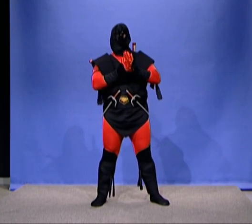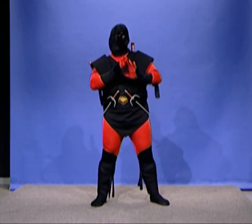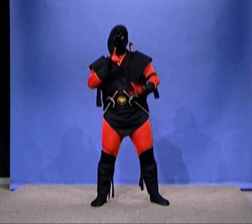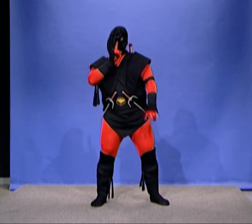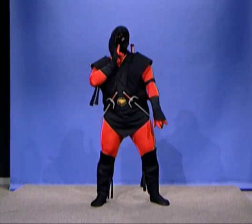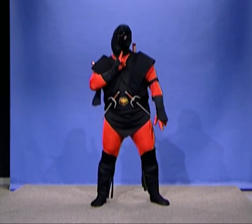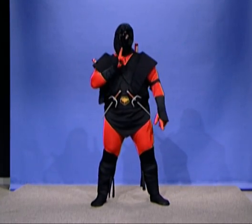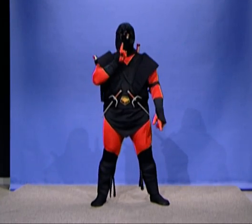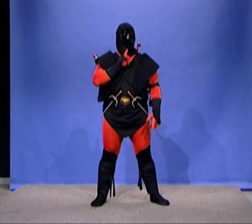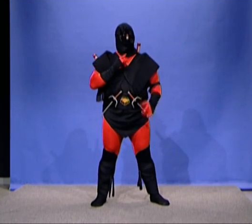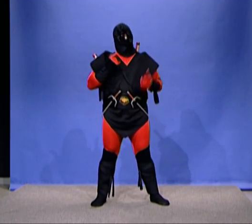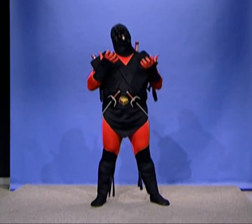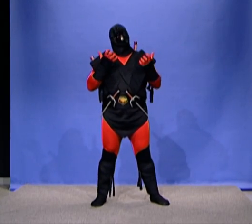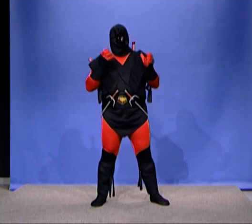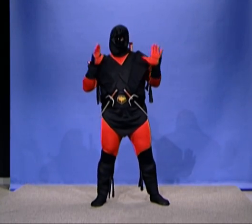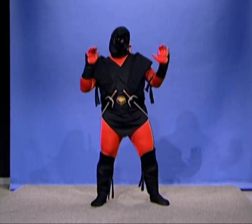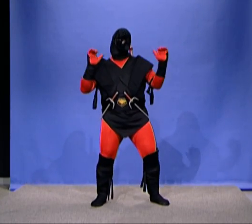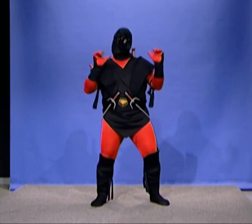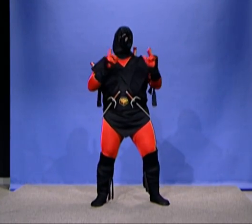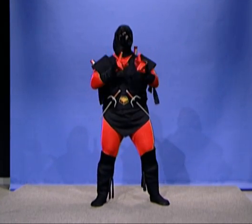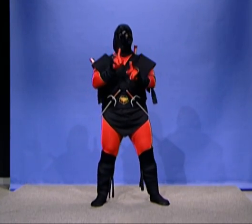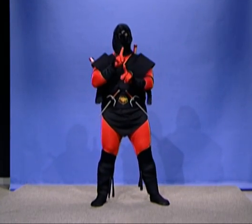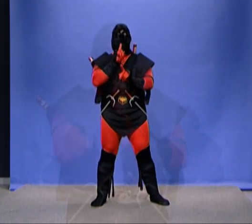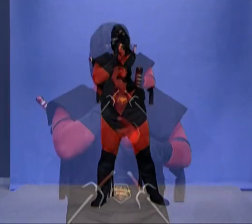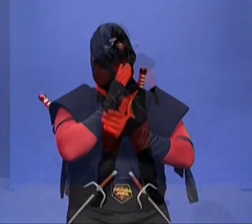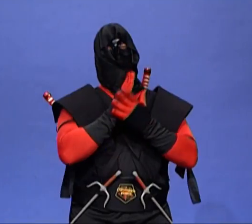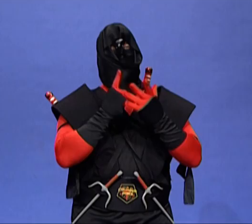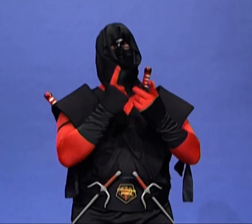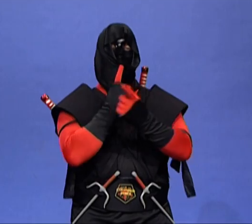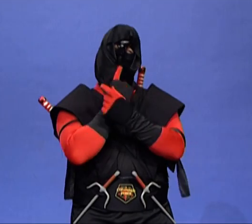to be where someone loved him best of all.